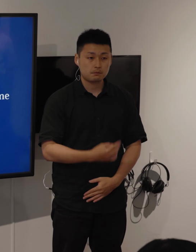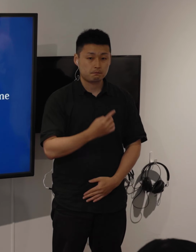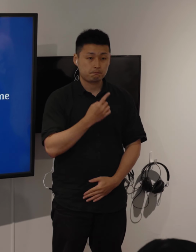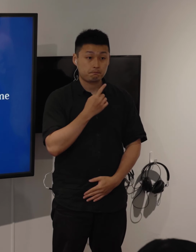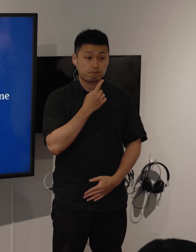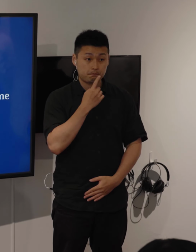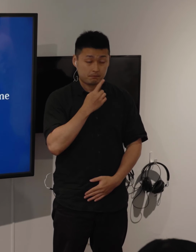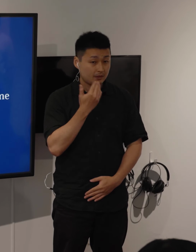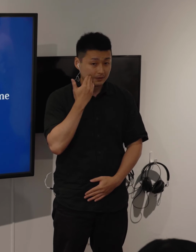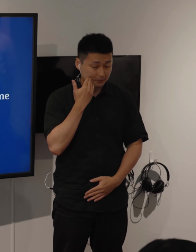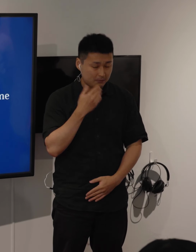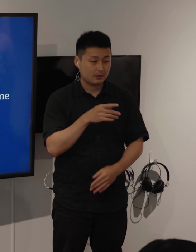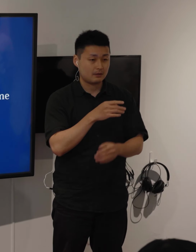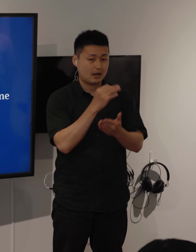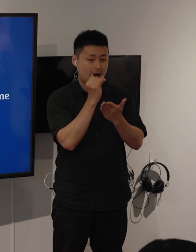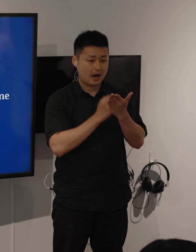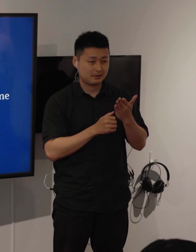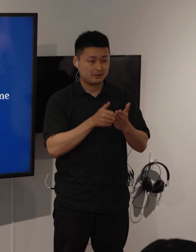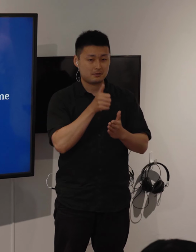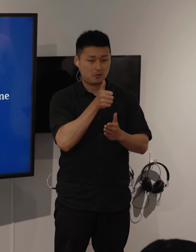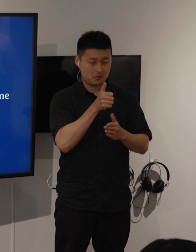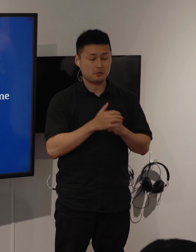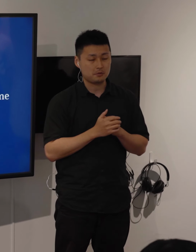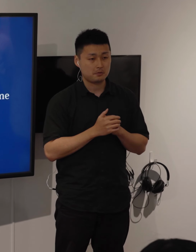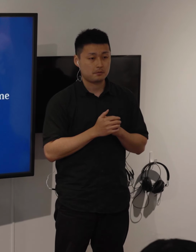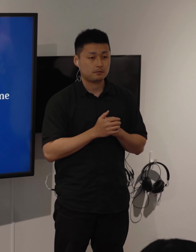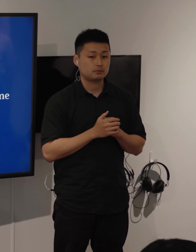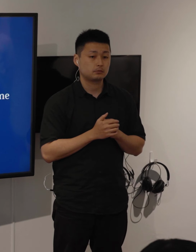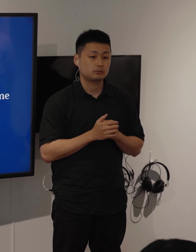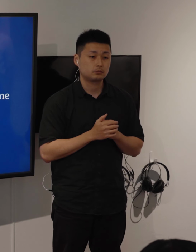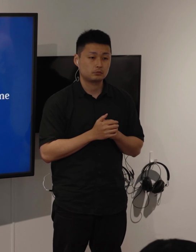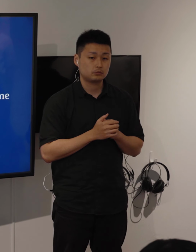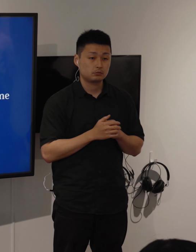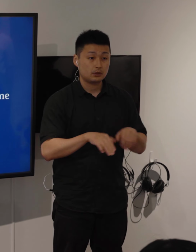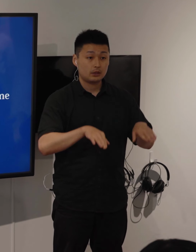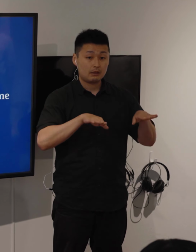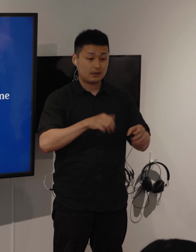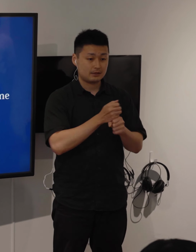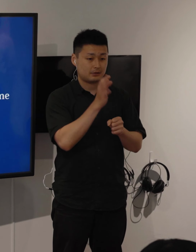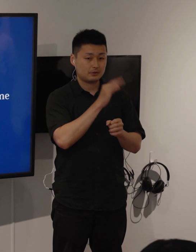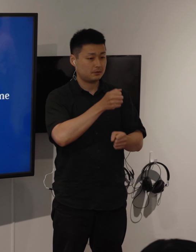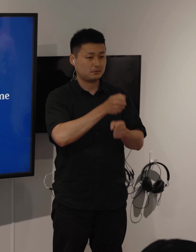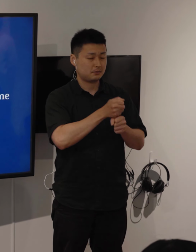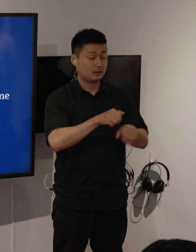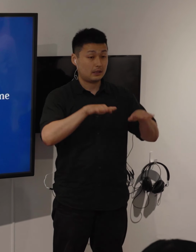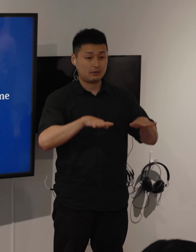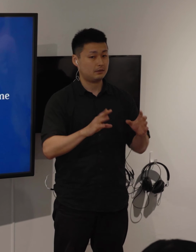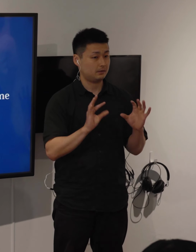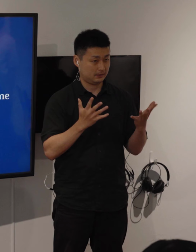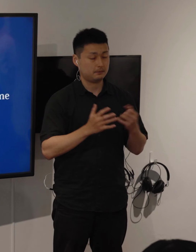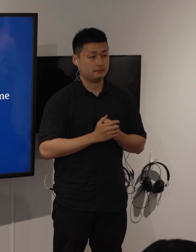artist, and I have always been an artist, but I don't make artwork anymore. I went to art school when I was